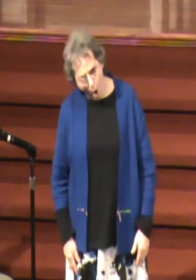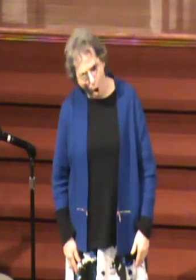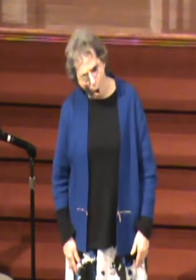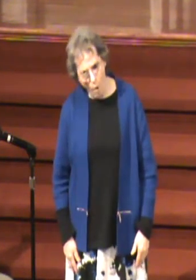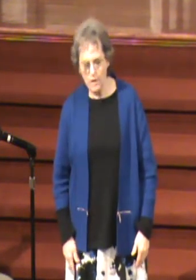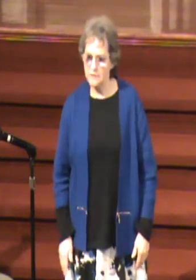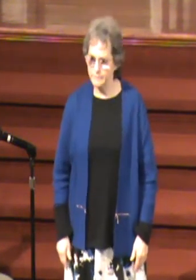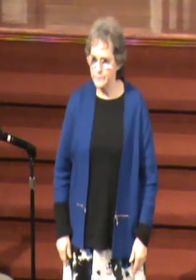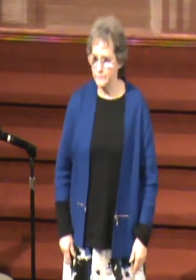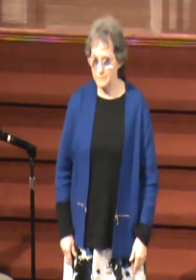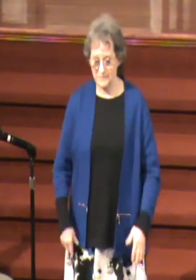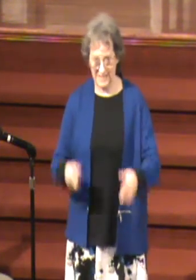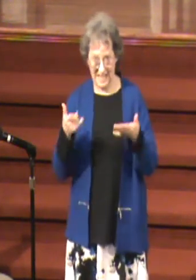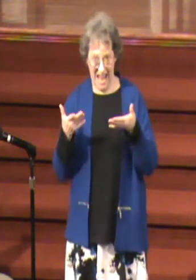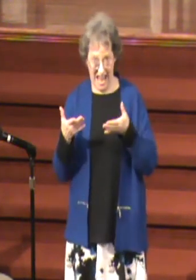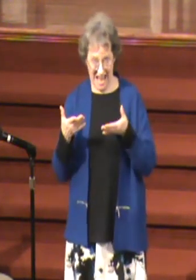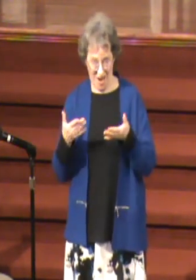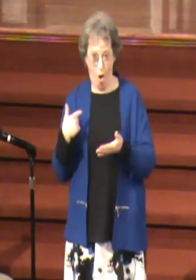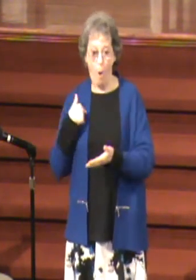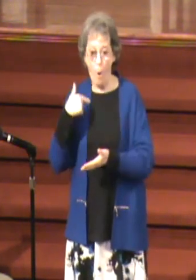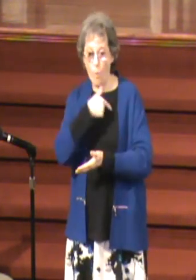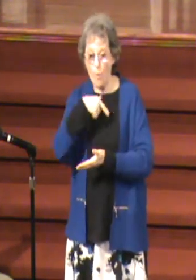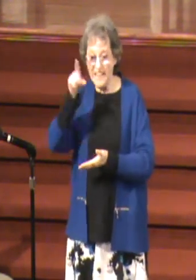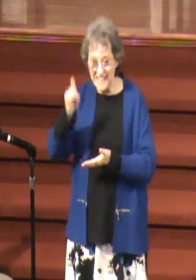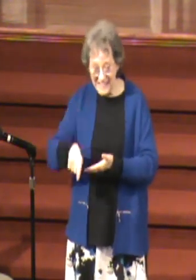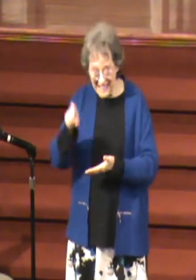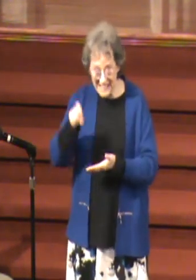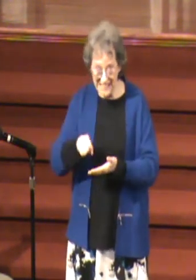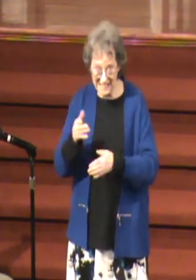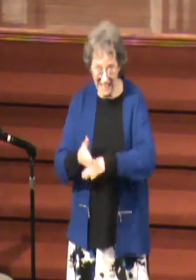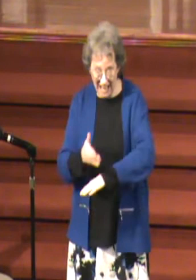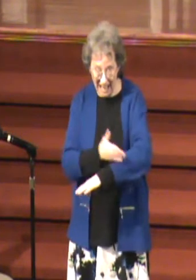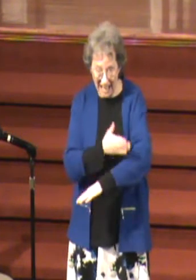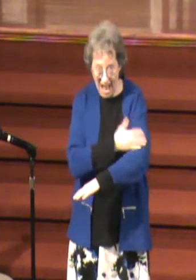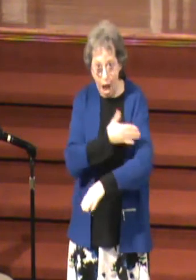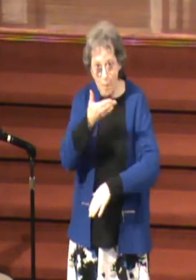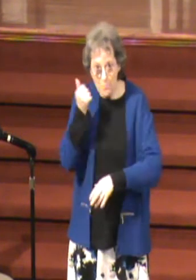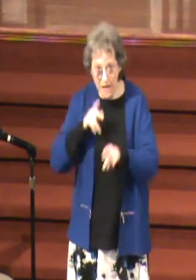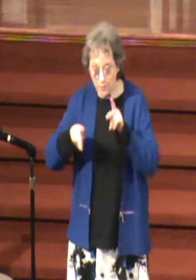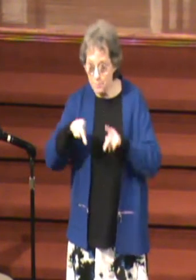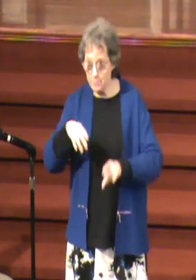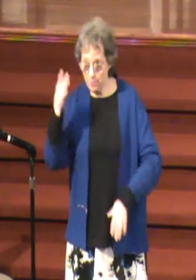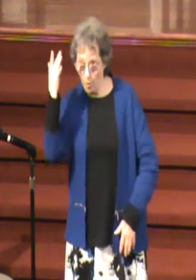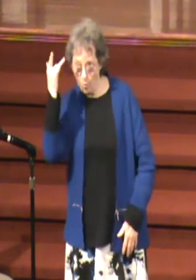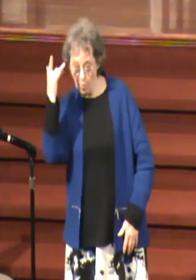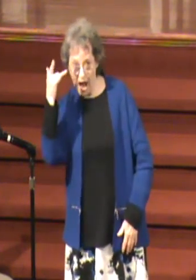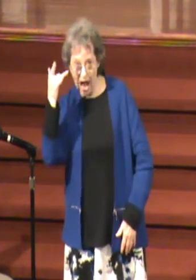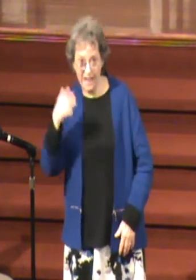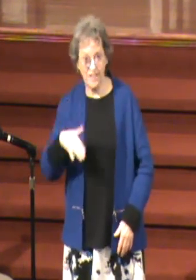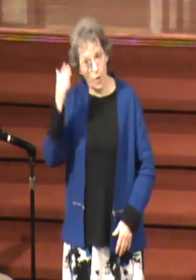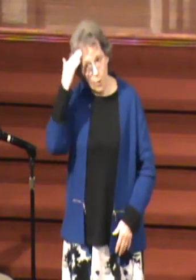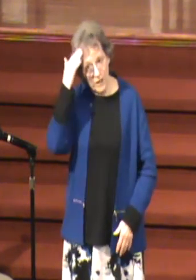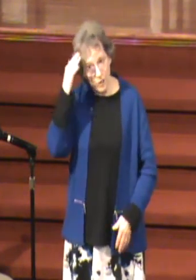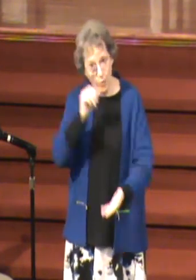us be better people because we knew Antionette. Let us take what she has taught us by her